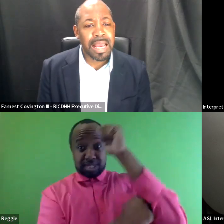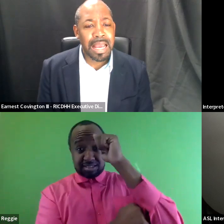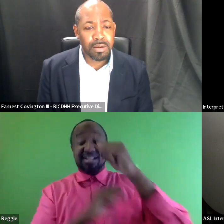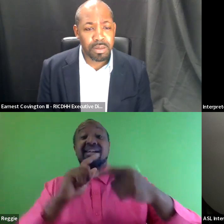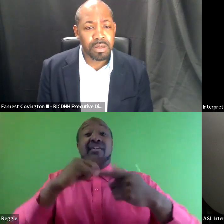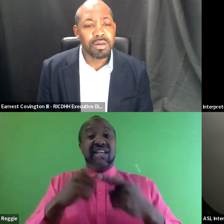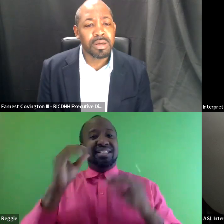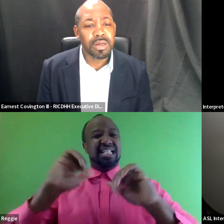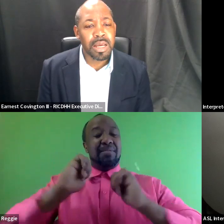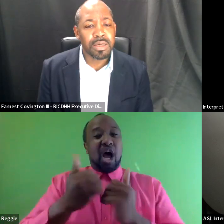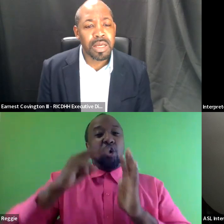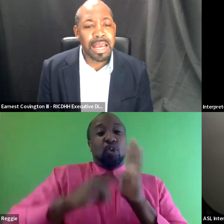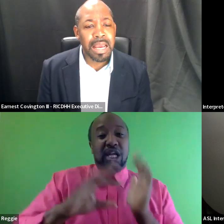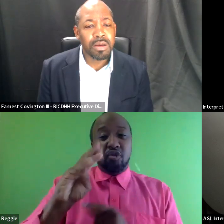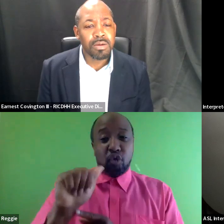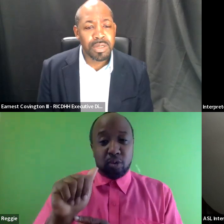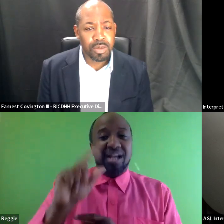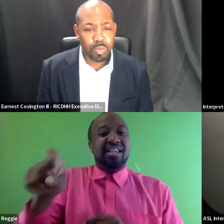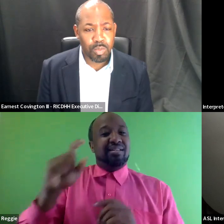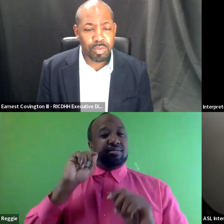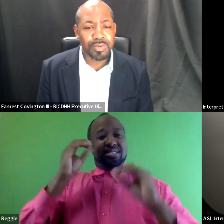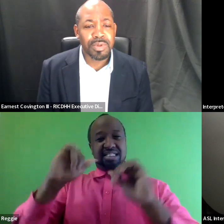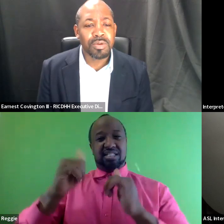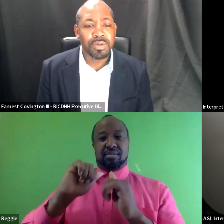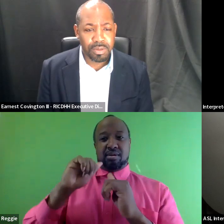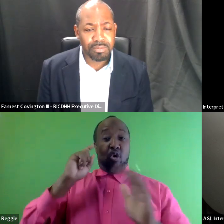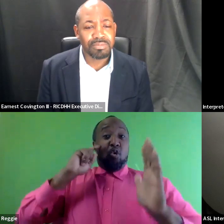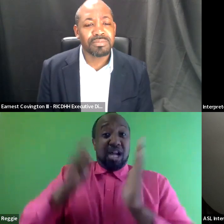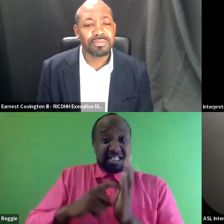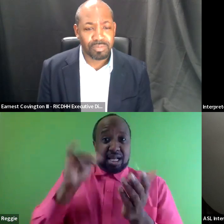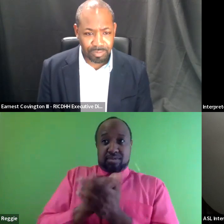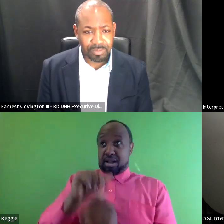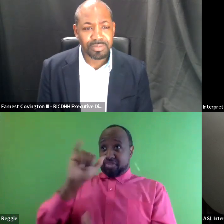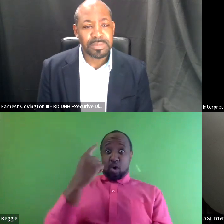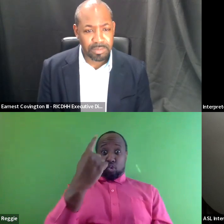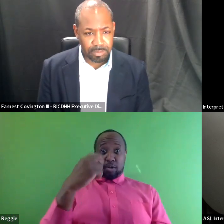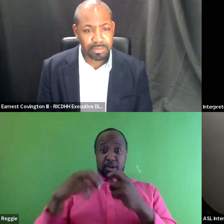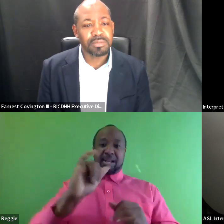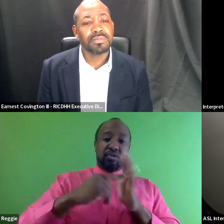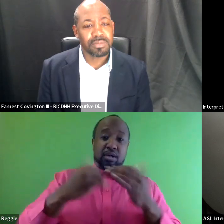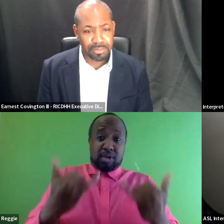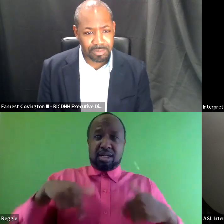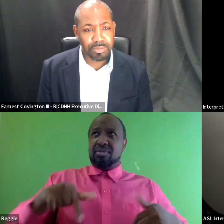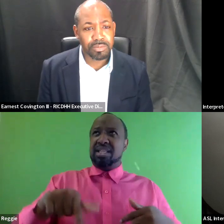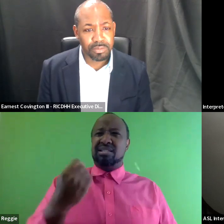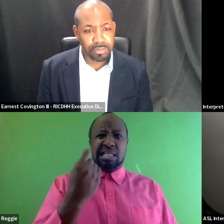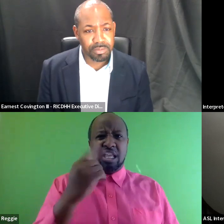Recognize, teach that foundation, focus on that, and then